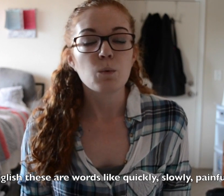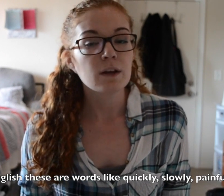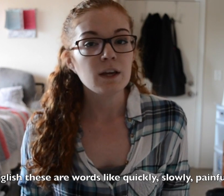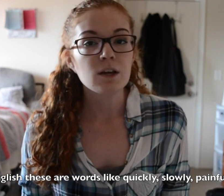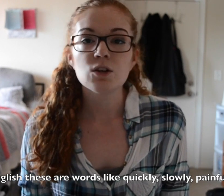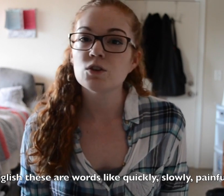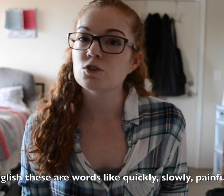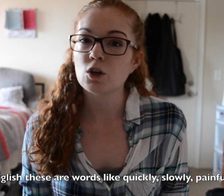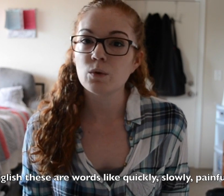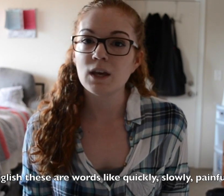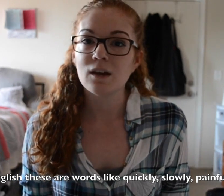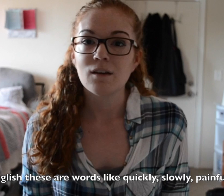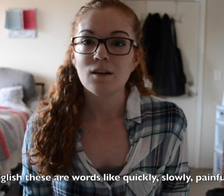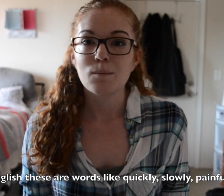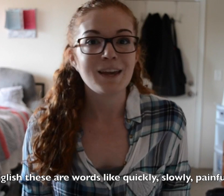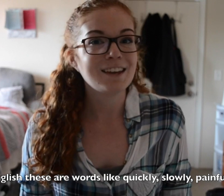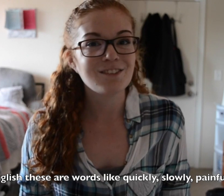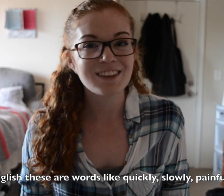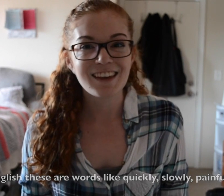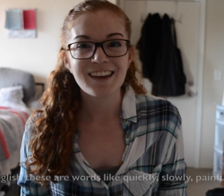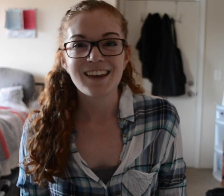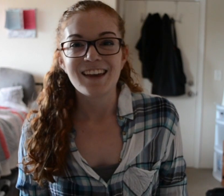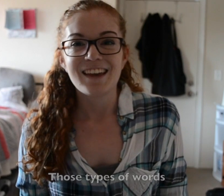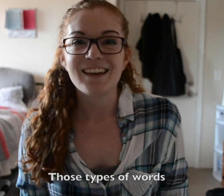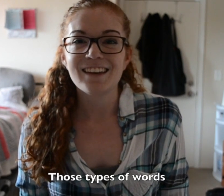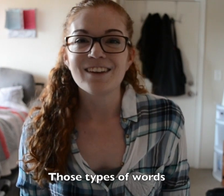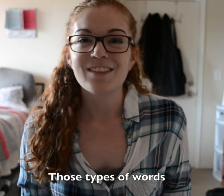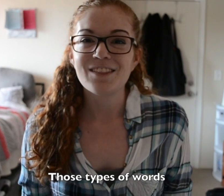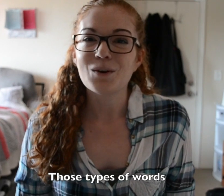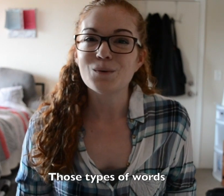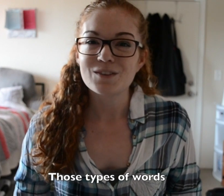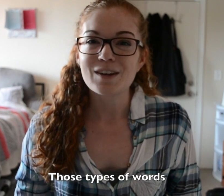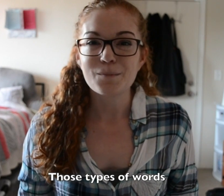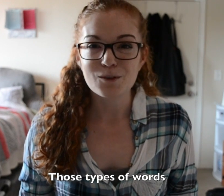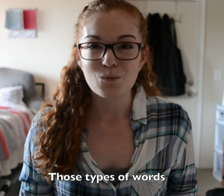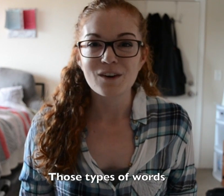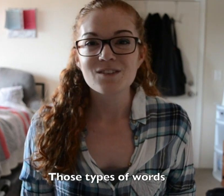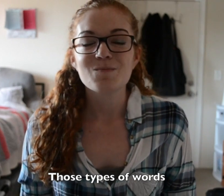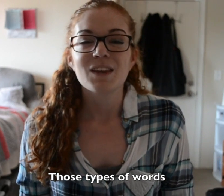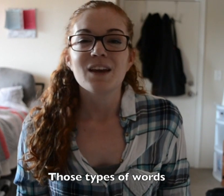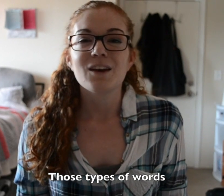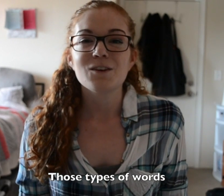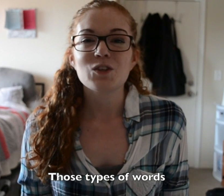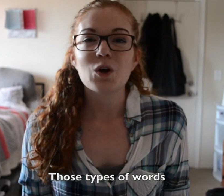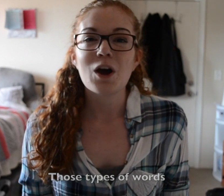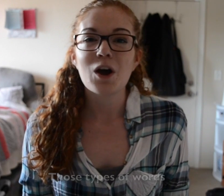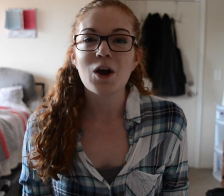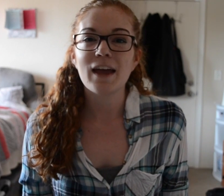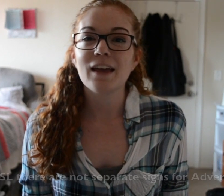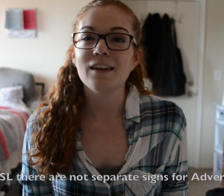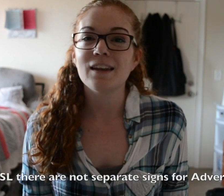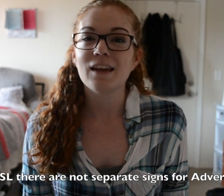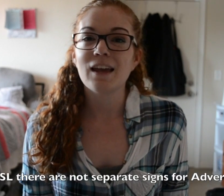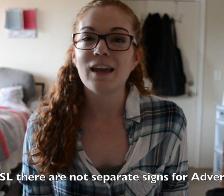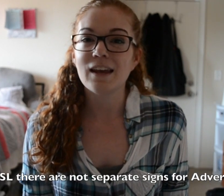quickly, slowly, painfully, those types of words. And in